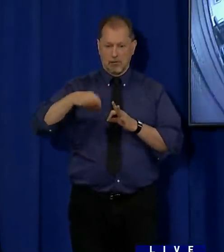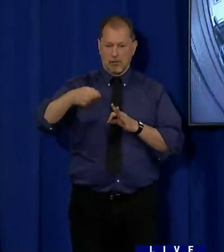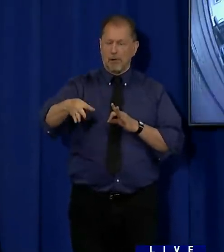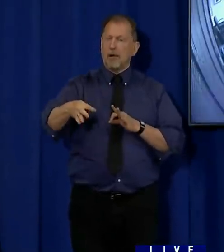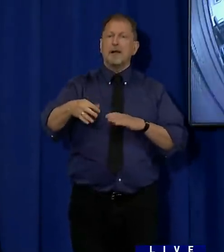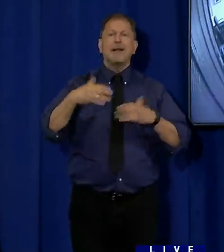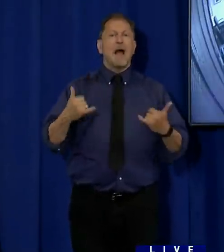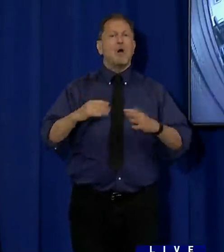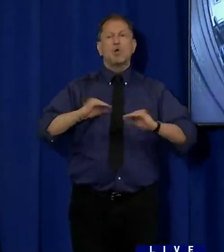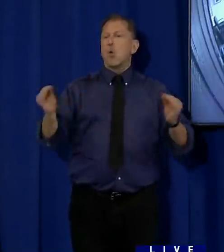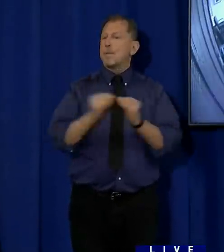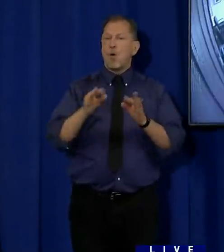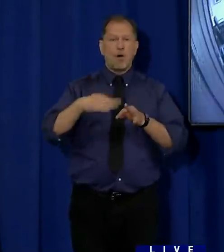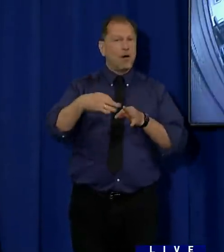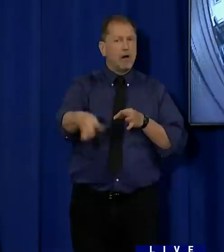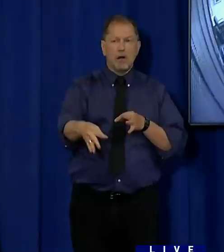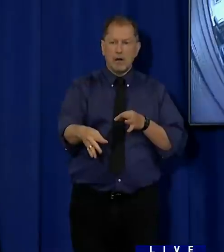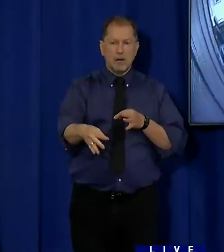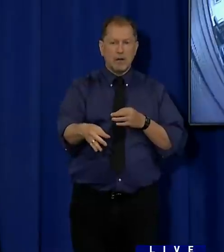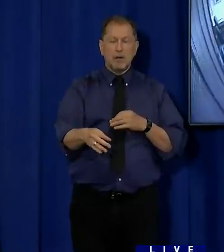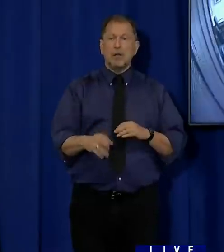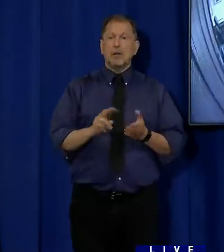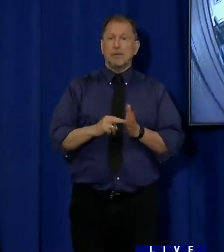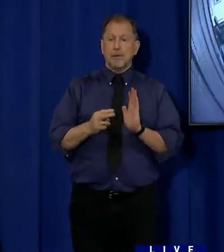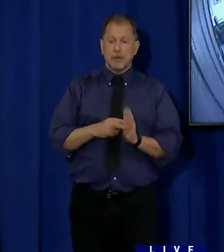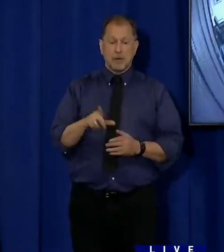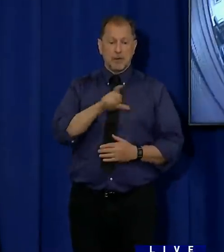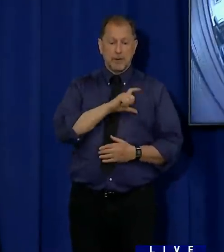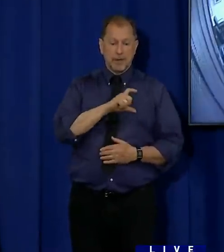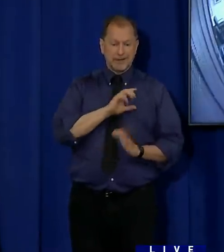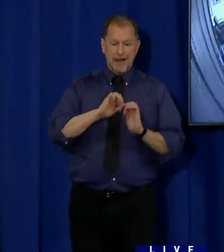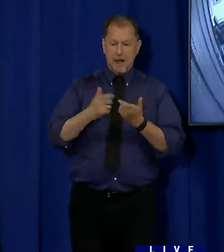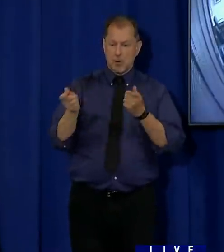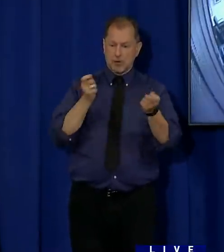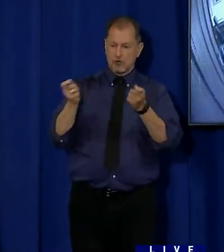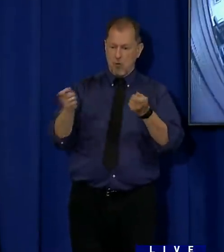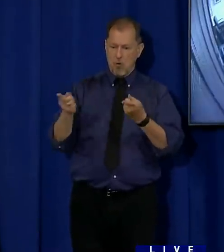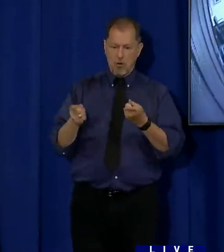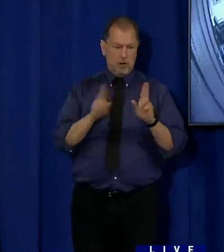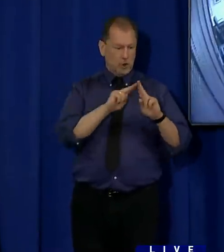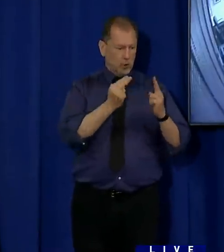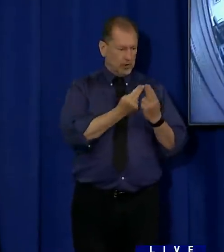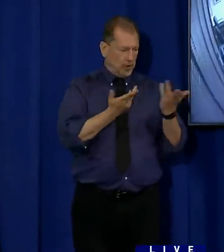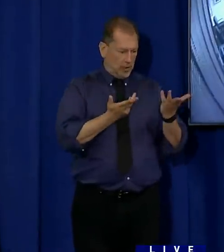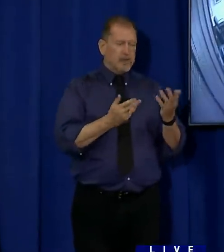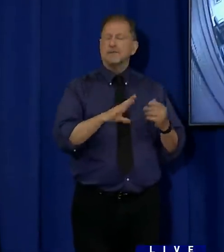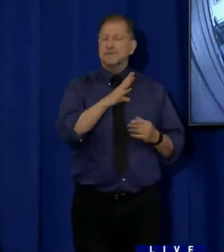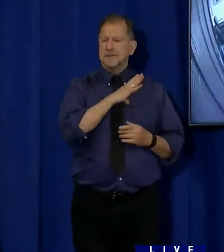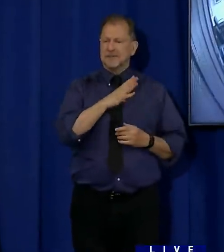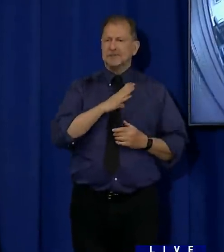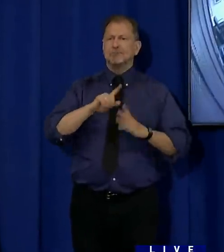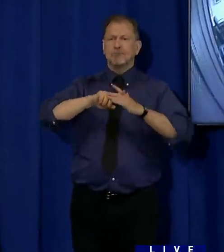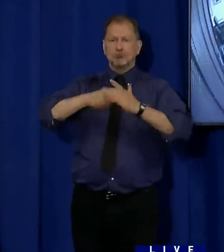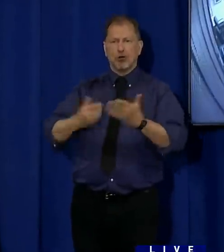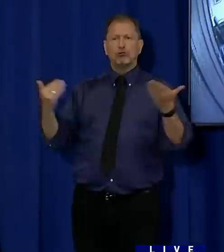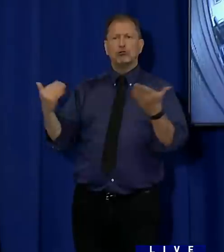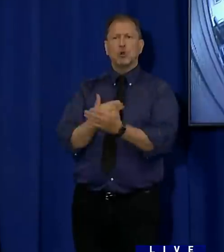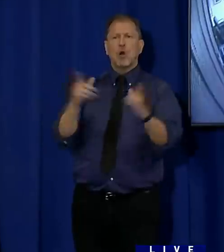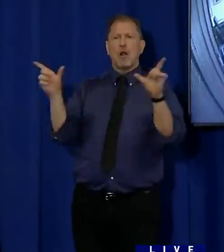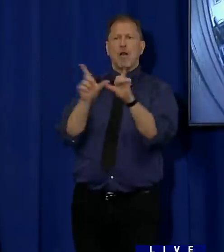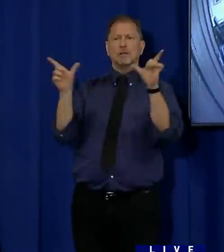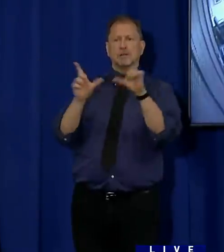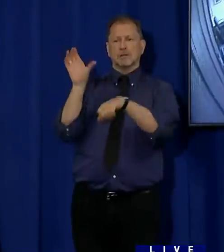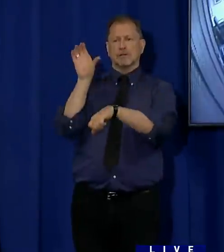our state. And licensing is just one of several new measures that we must institute to